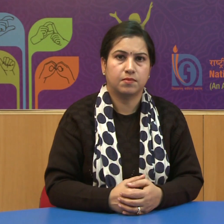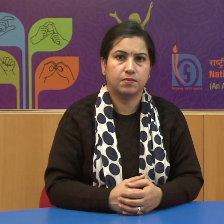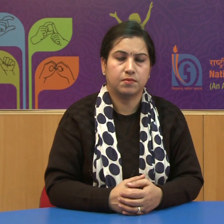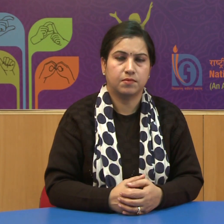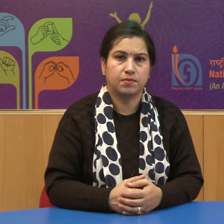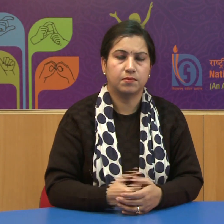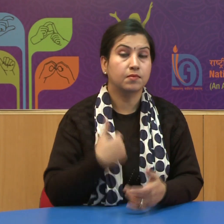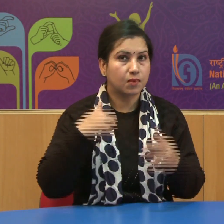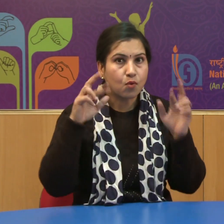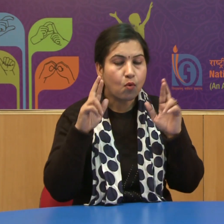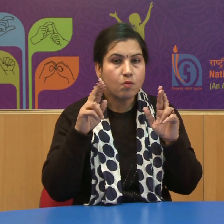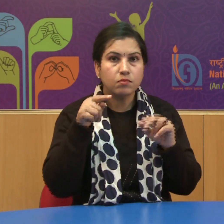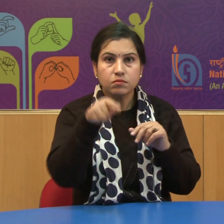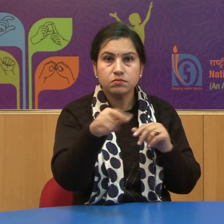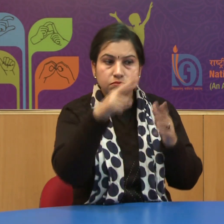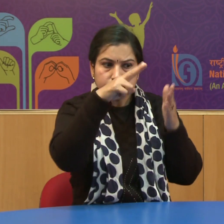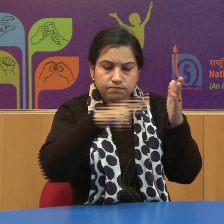I hope you have understood this video well.